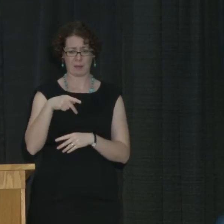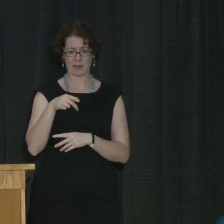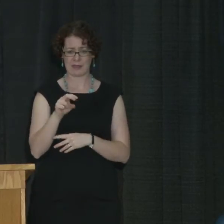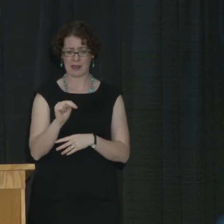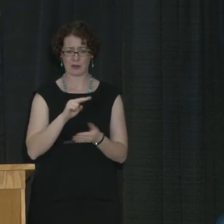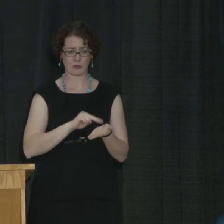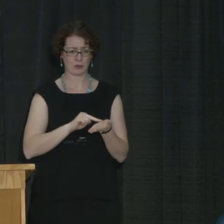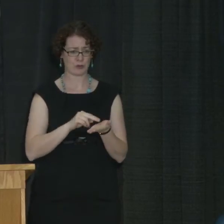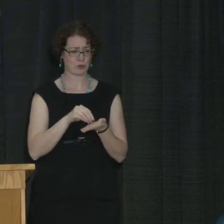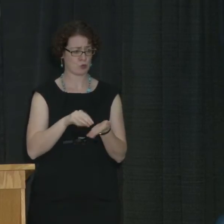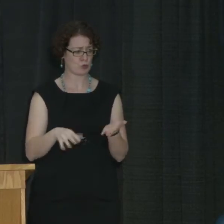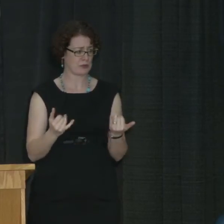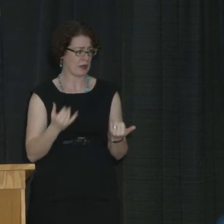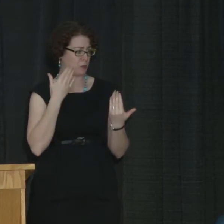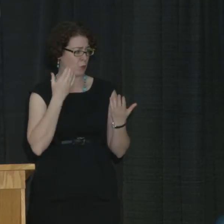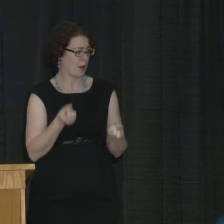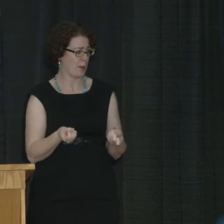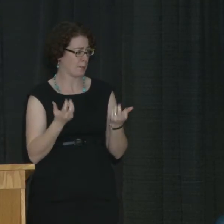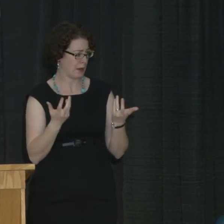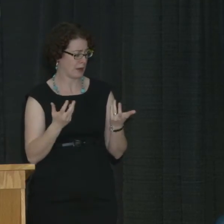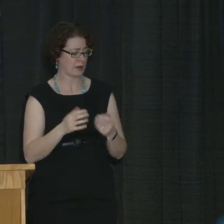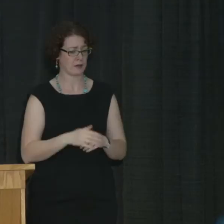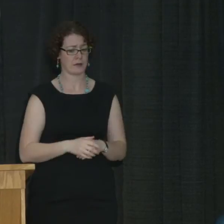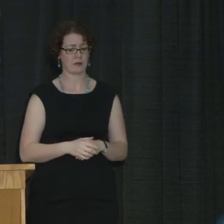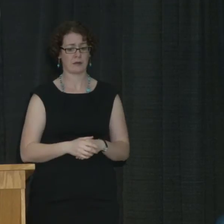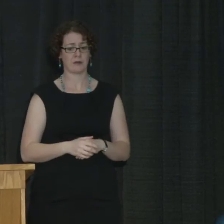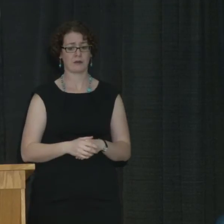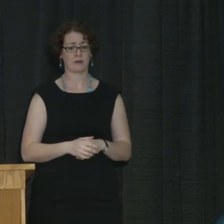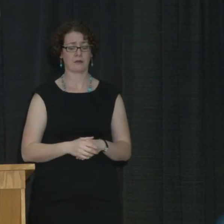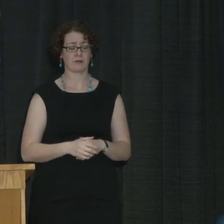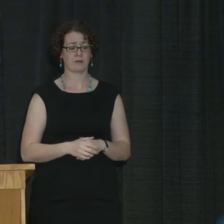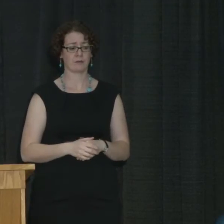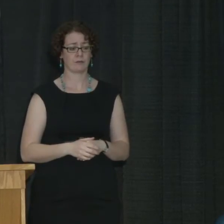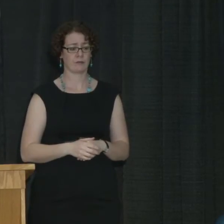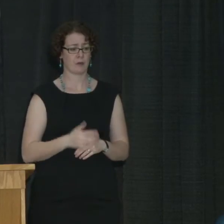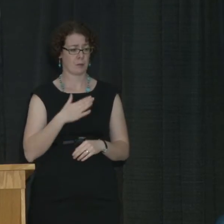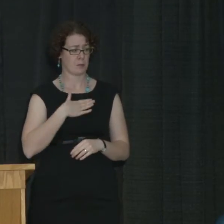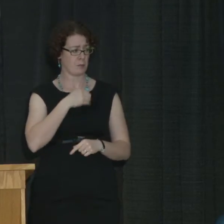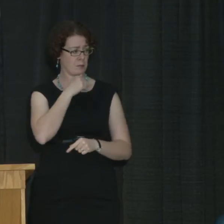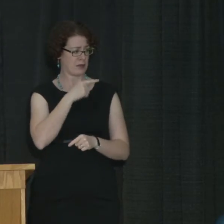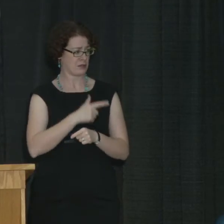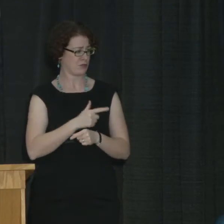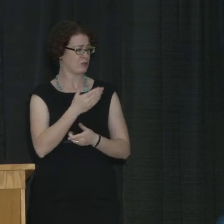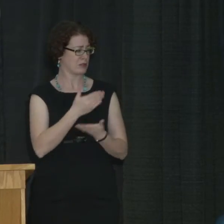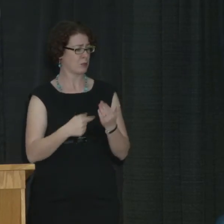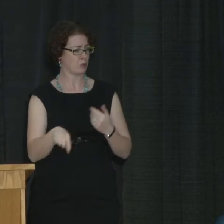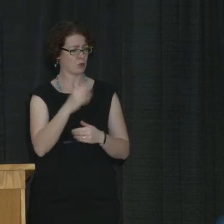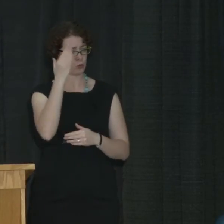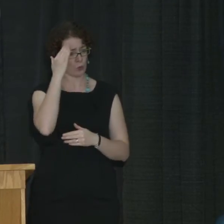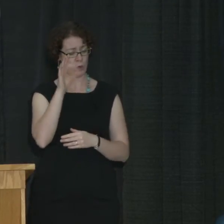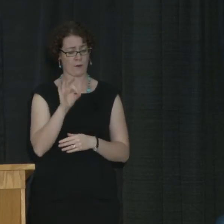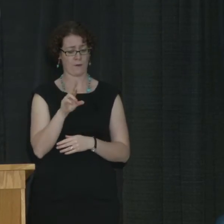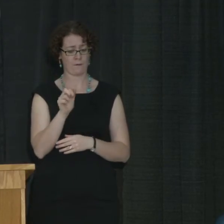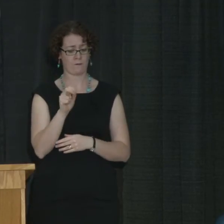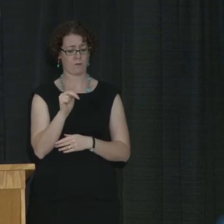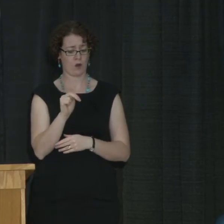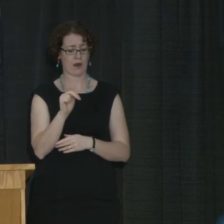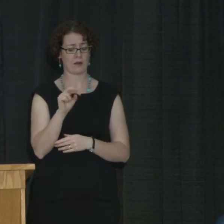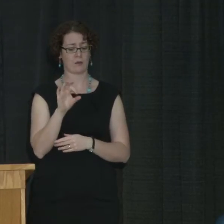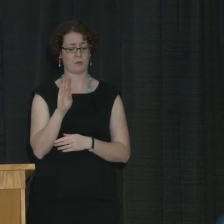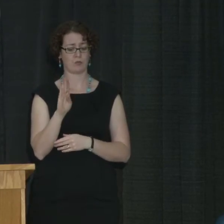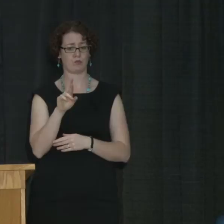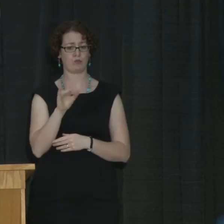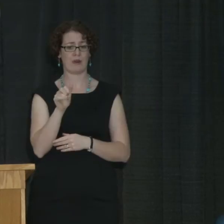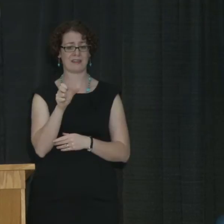students here today. My sister, some of you may know my sister Fran Bryson. She wanted